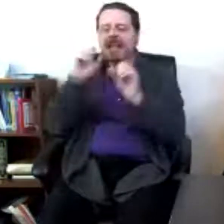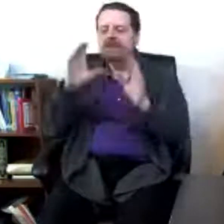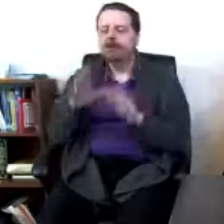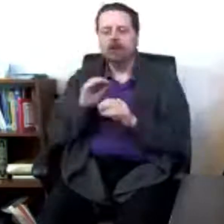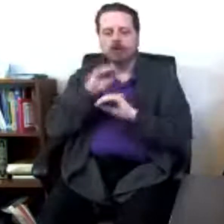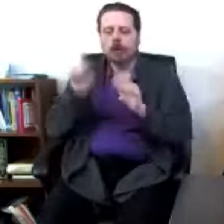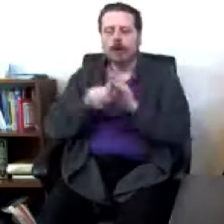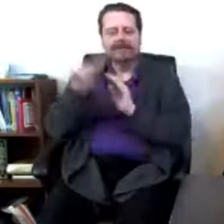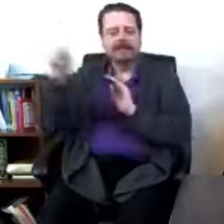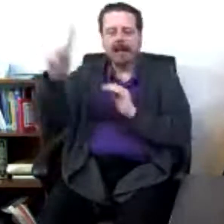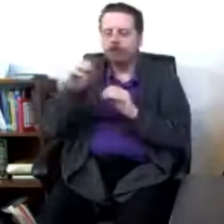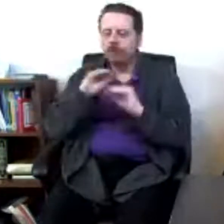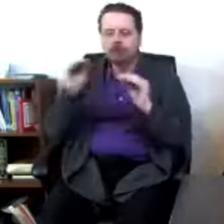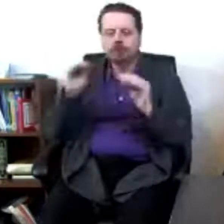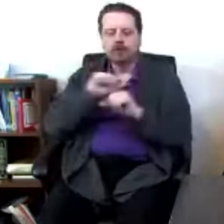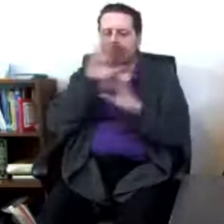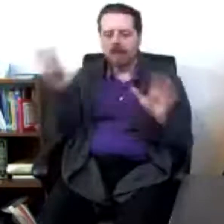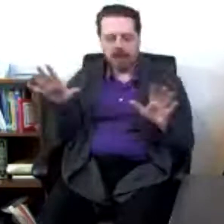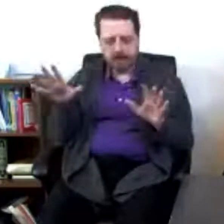exit.